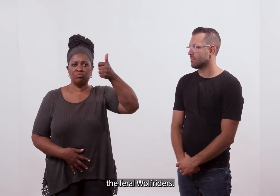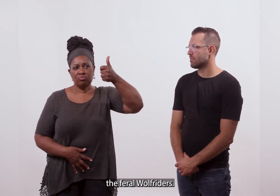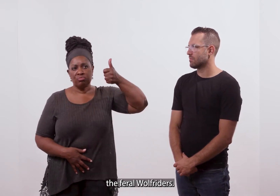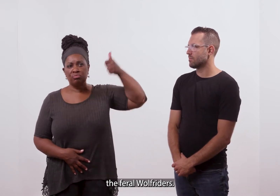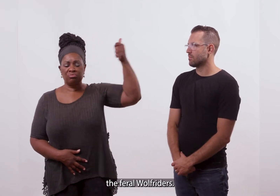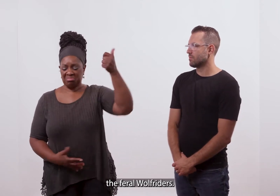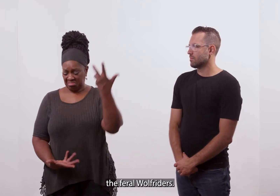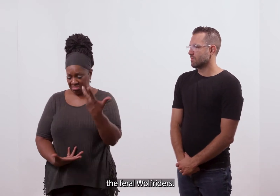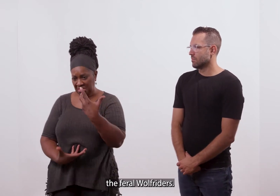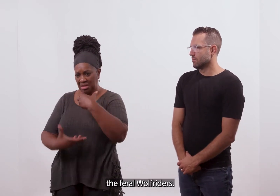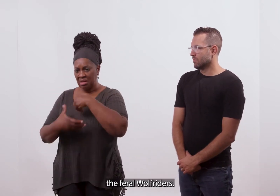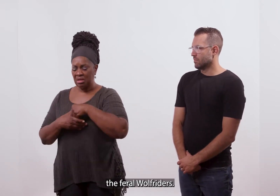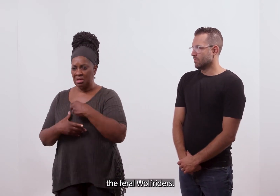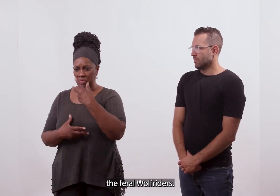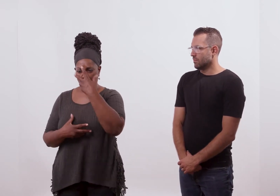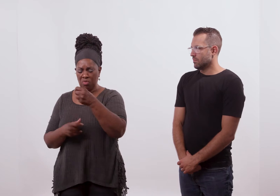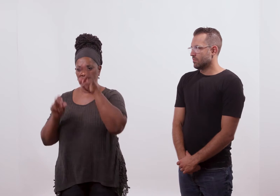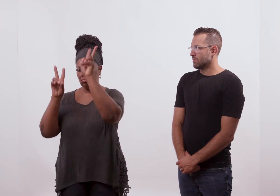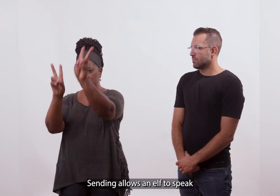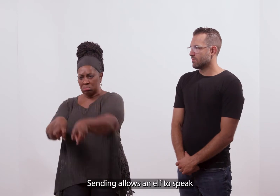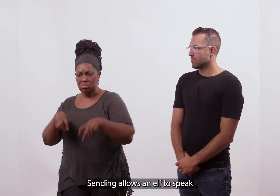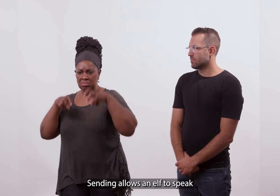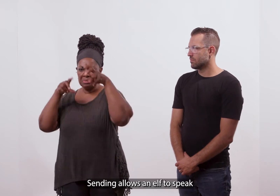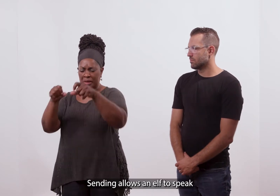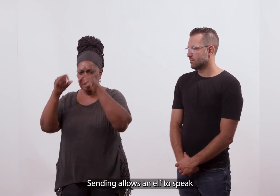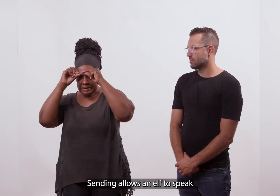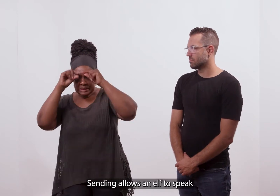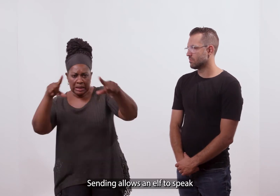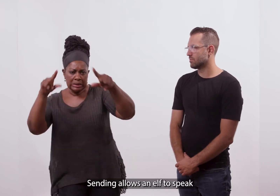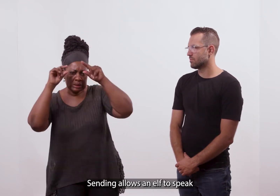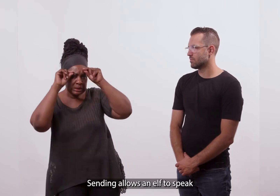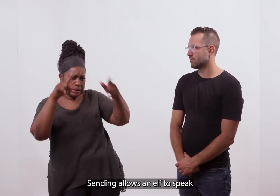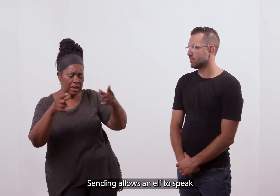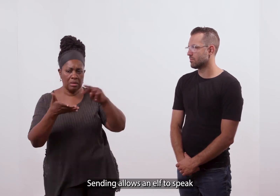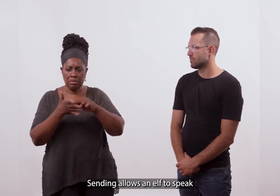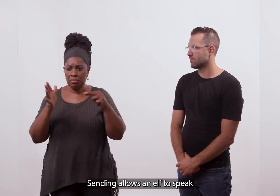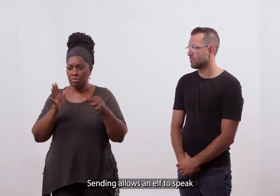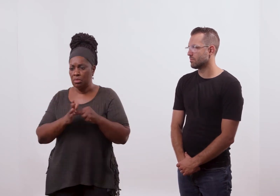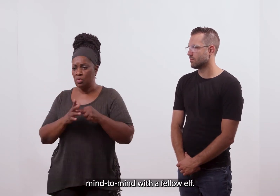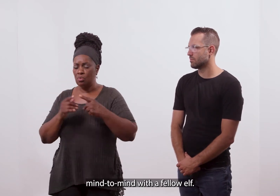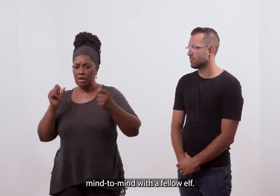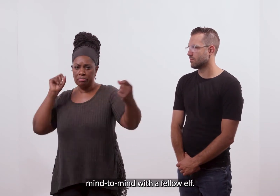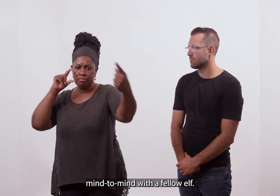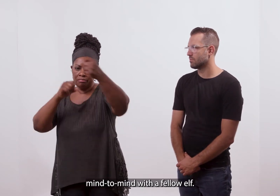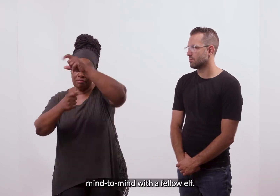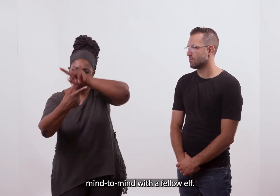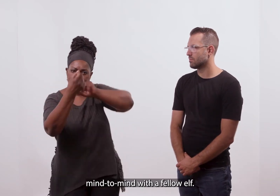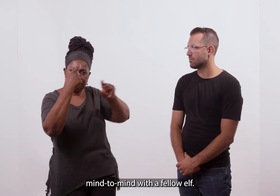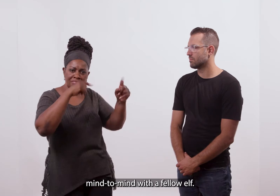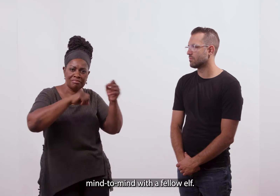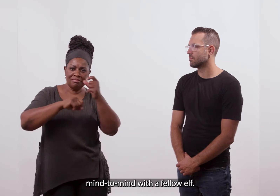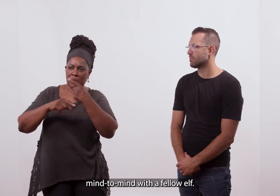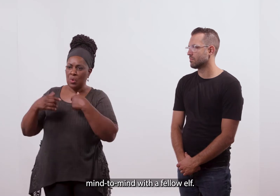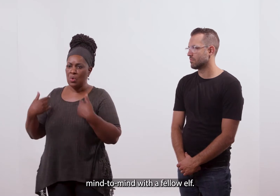the feral Wolfriders. Sending allows an elf to speak mind to mind